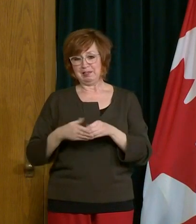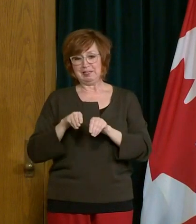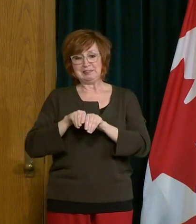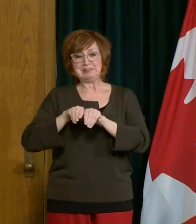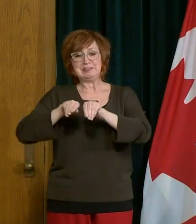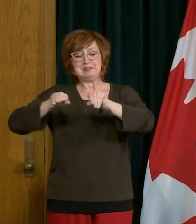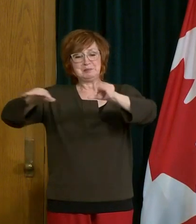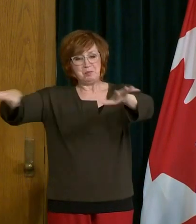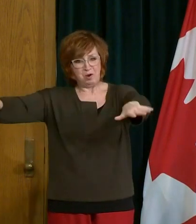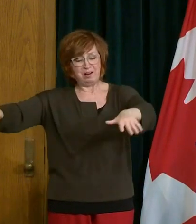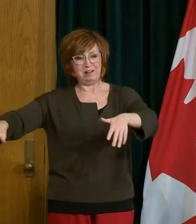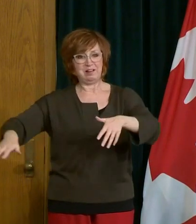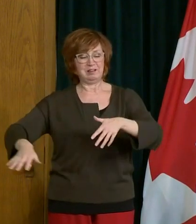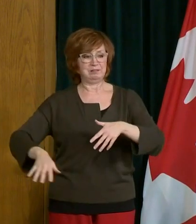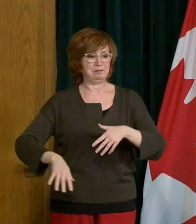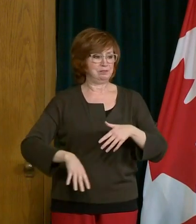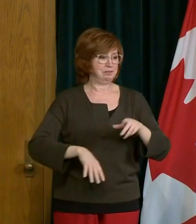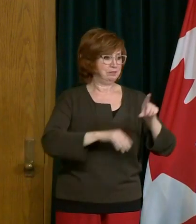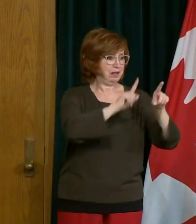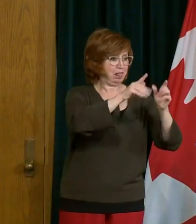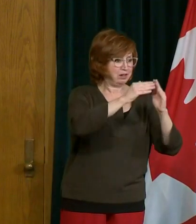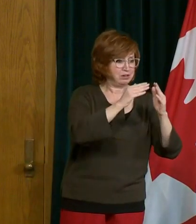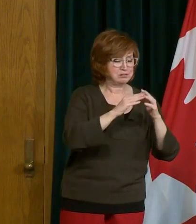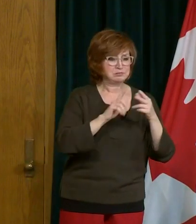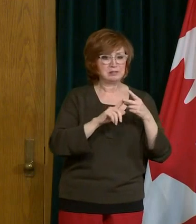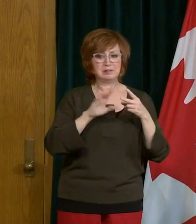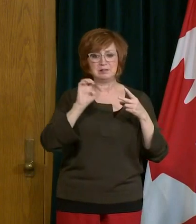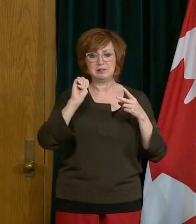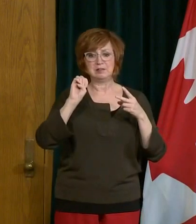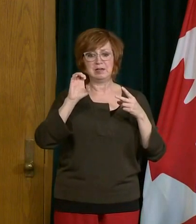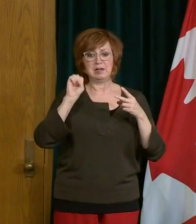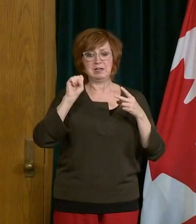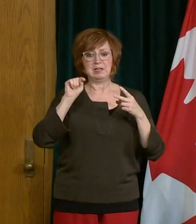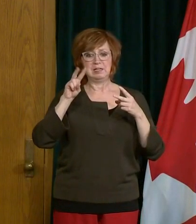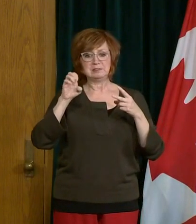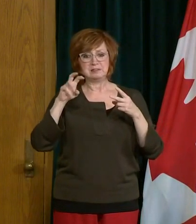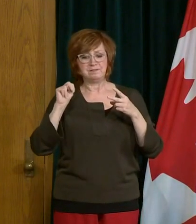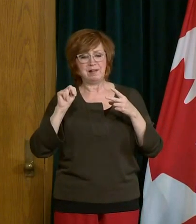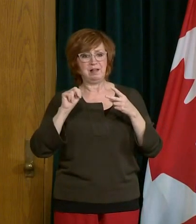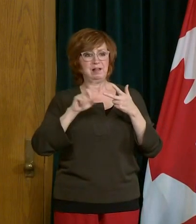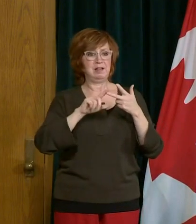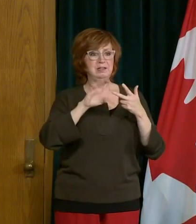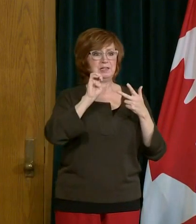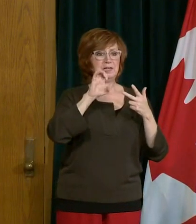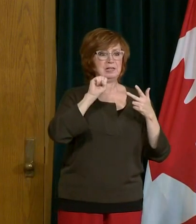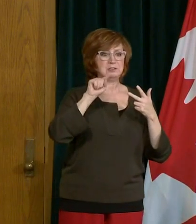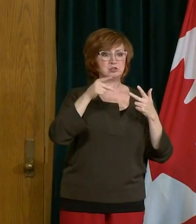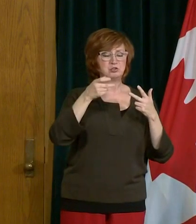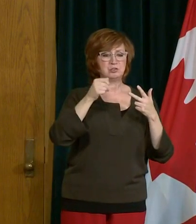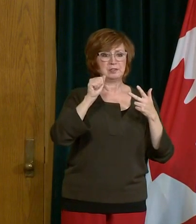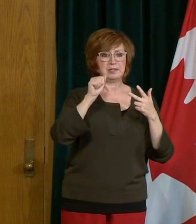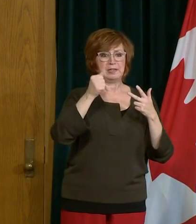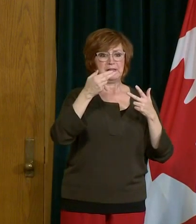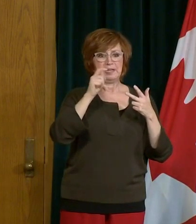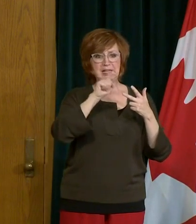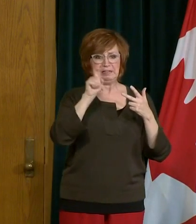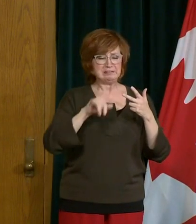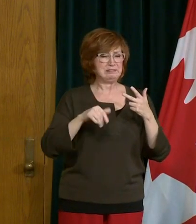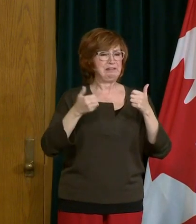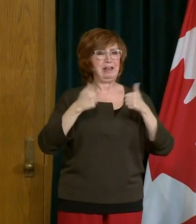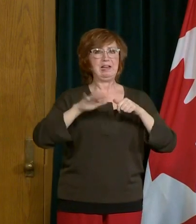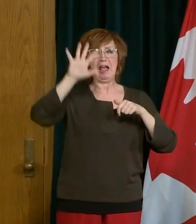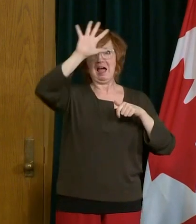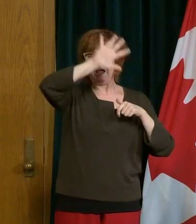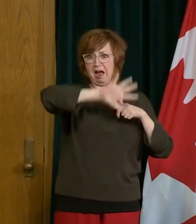or Esterhazy. This virus really is indiscriminate in who it spreads to. But we do have opportunities in the